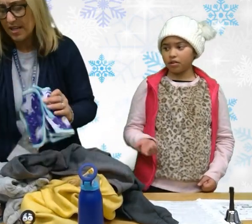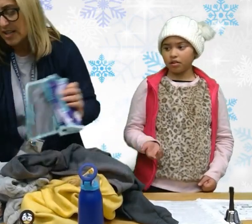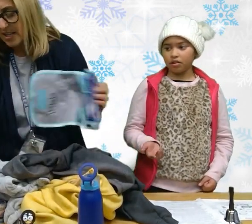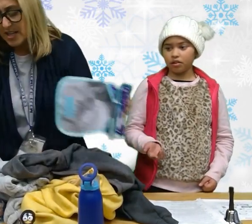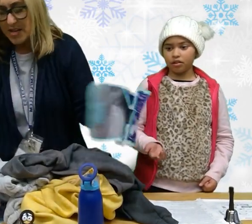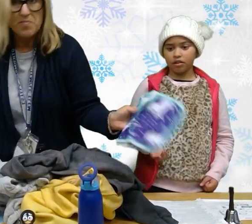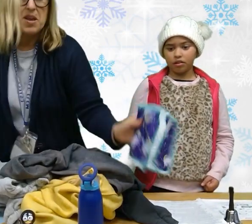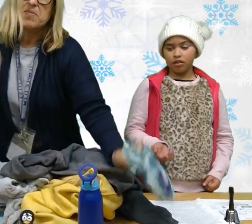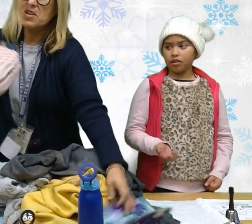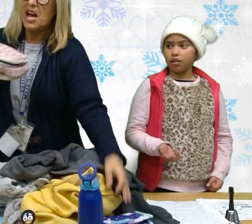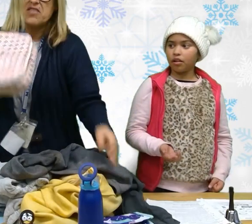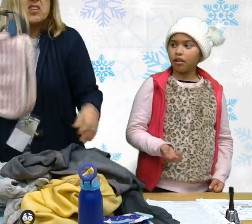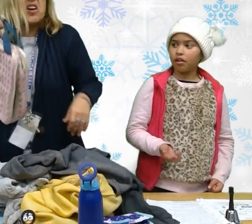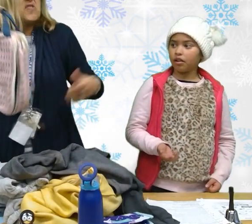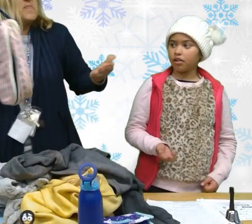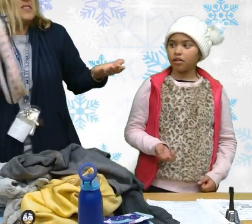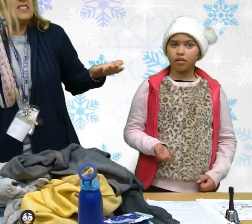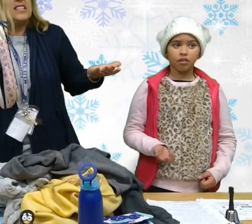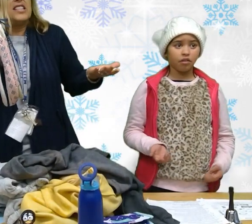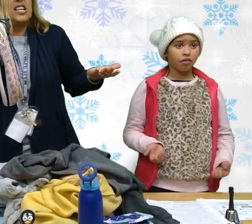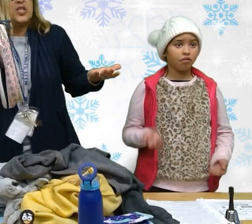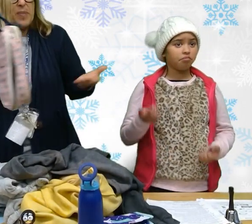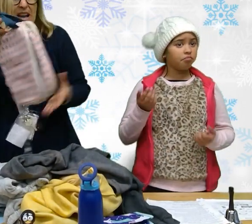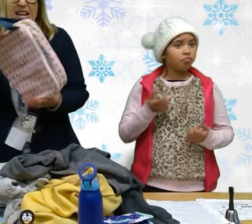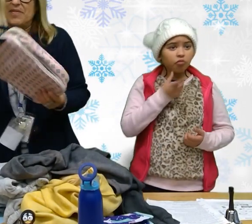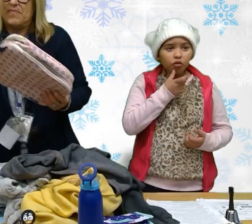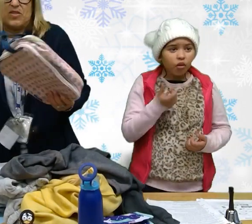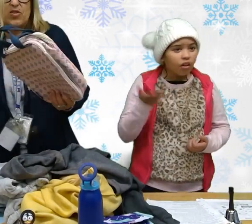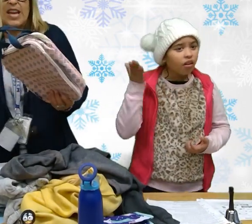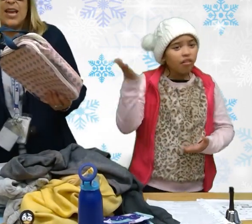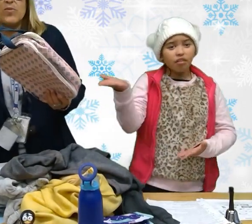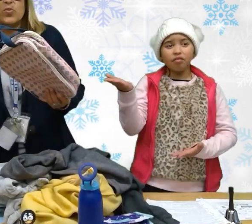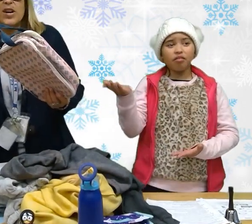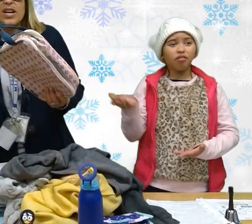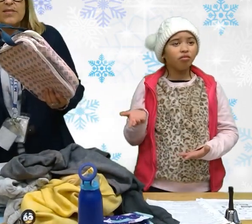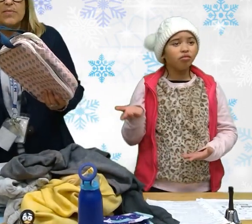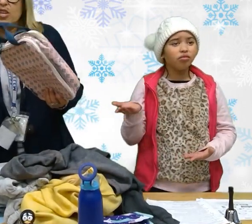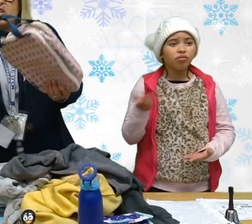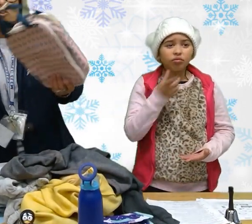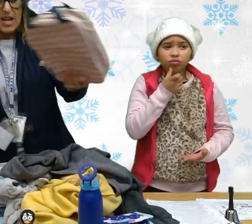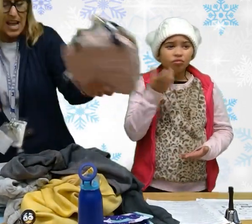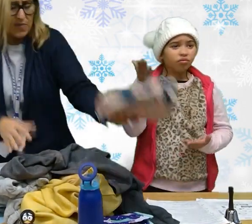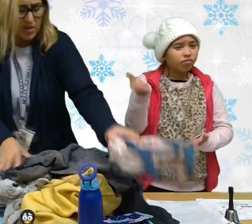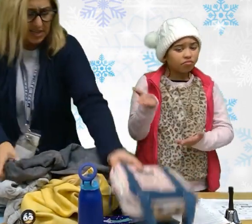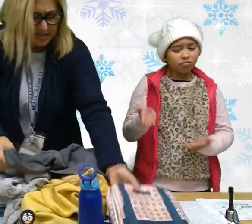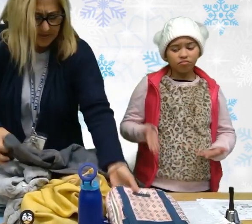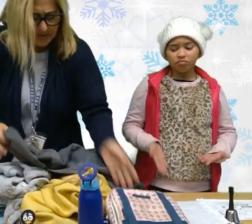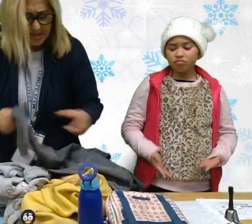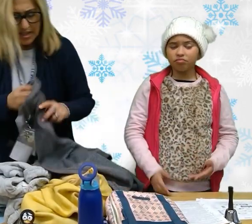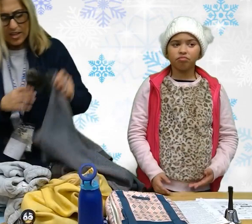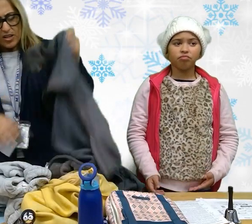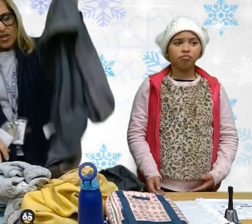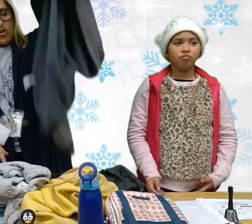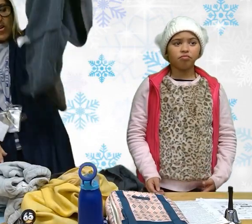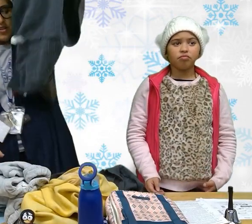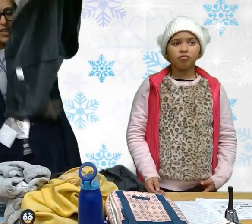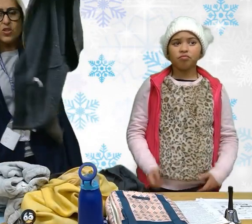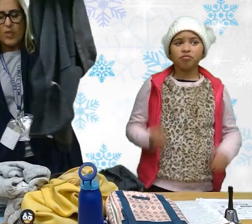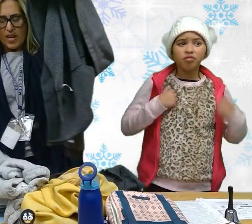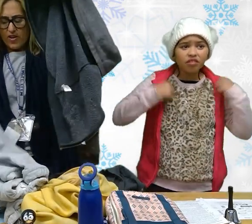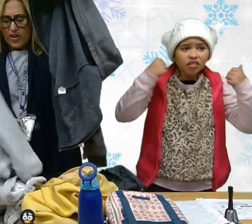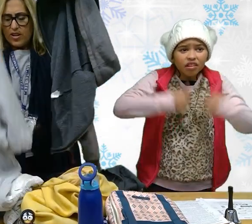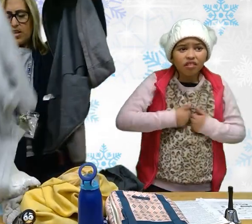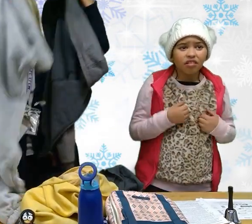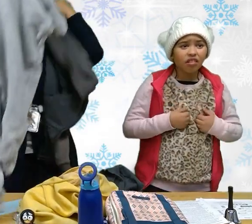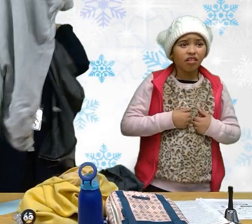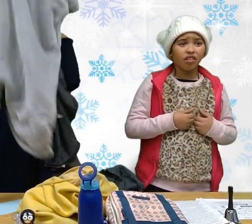wallet. Maybe, I don't know, you're missing a lunch bag. You came with one and you don't have one. Or this